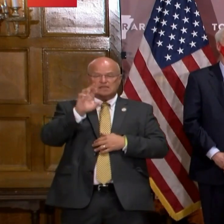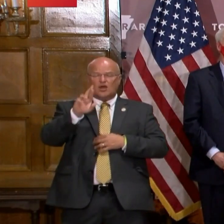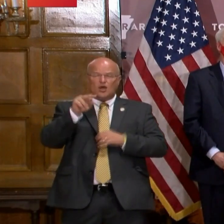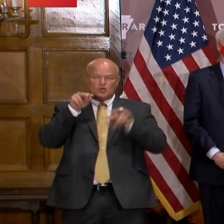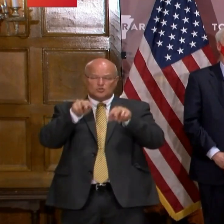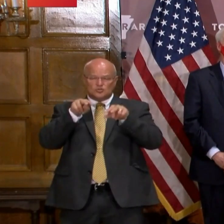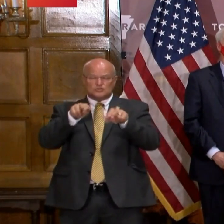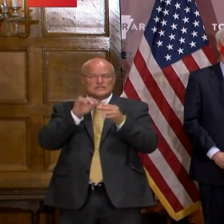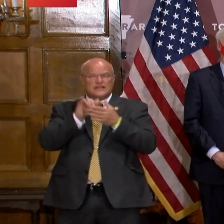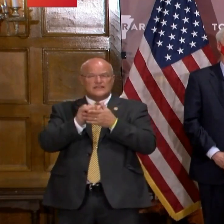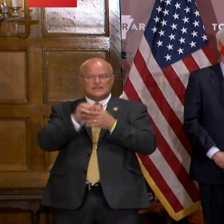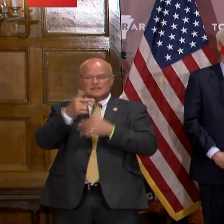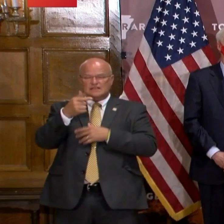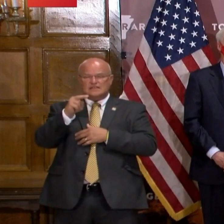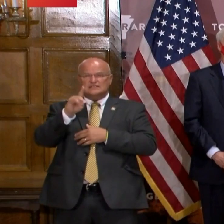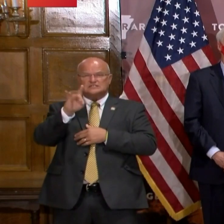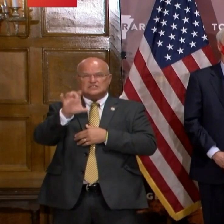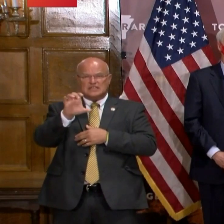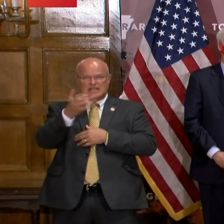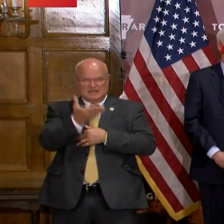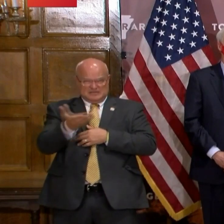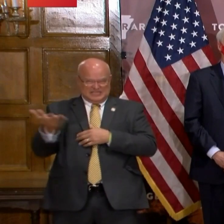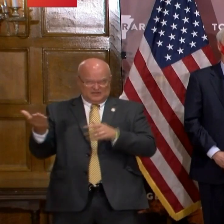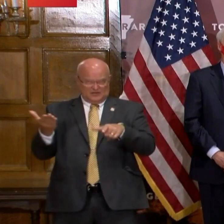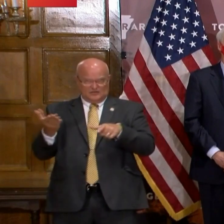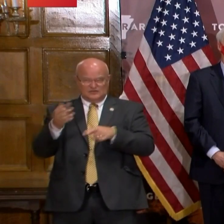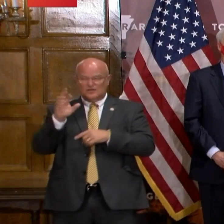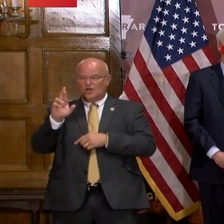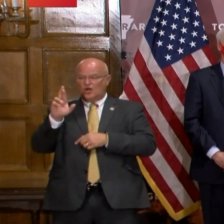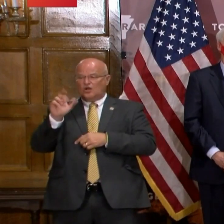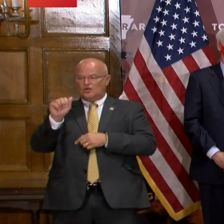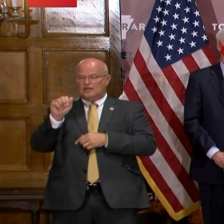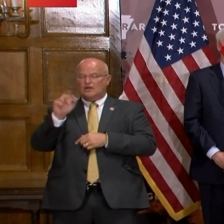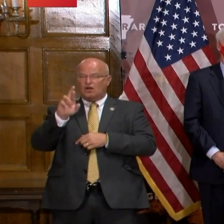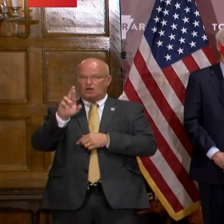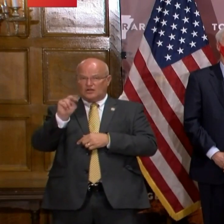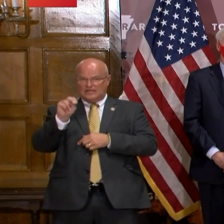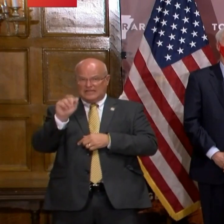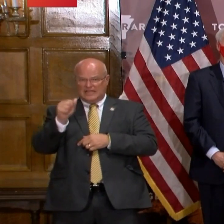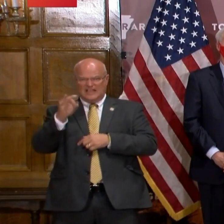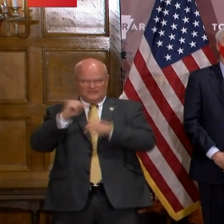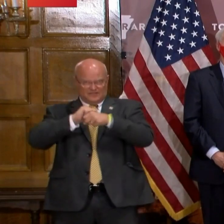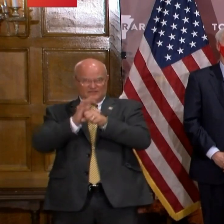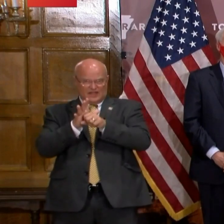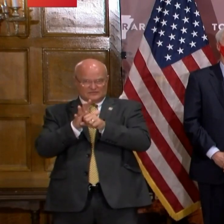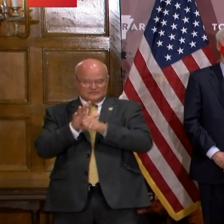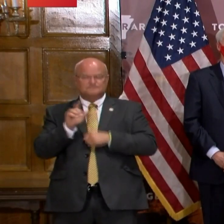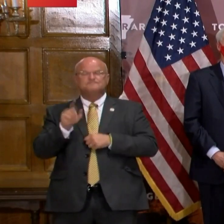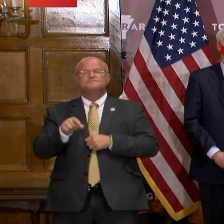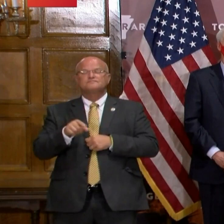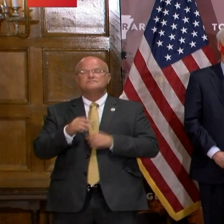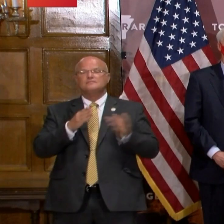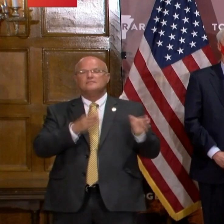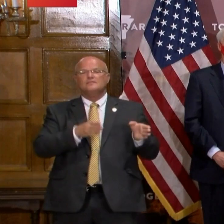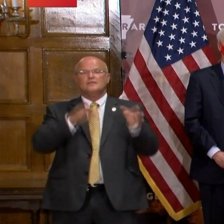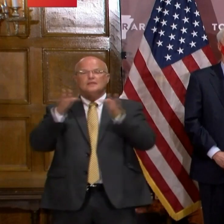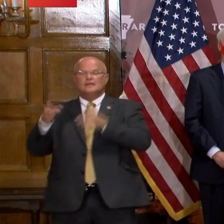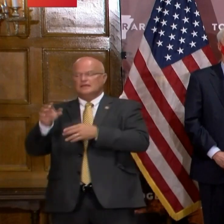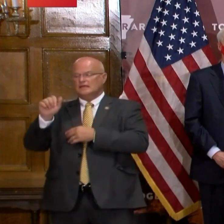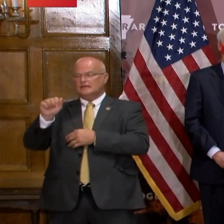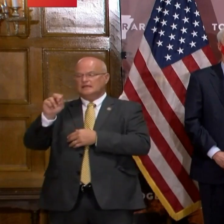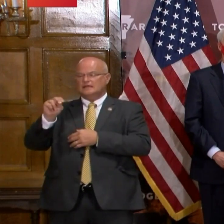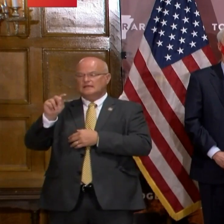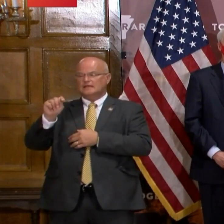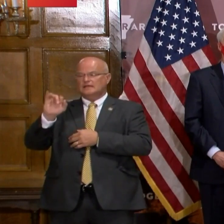at the genetic material, so the RNA in this case of the virus. And the